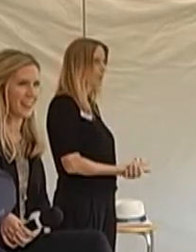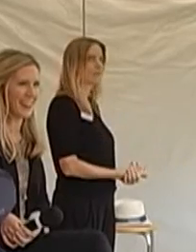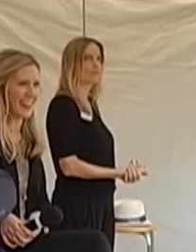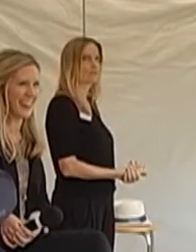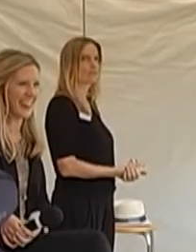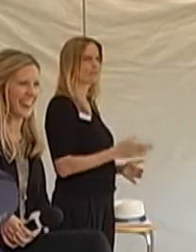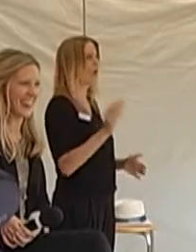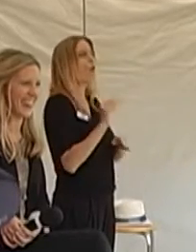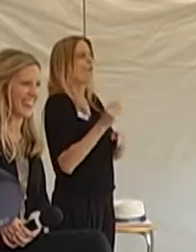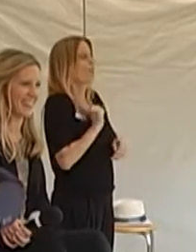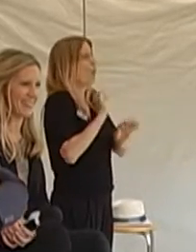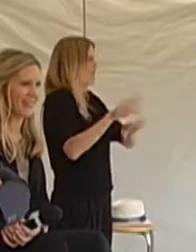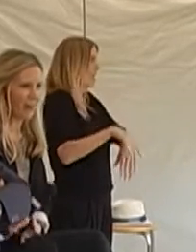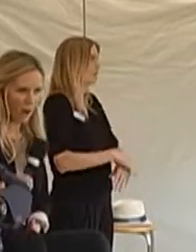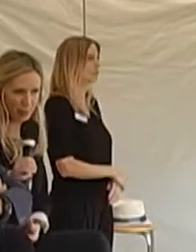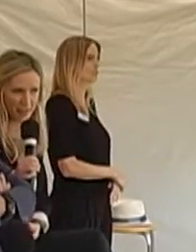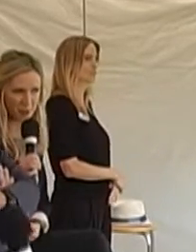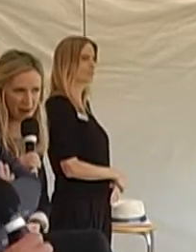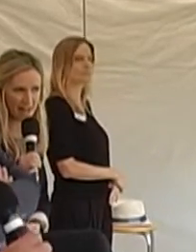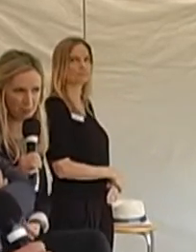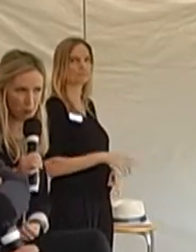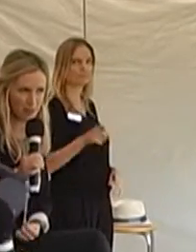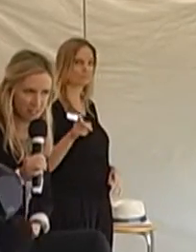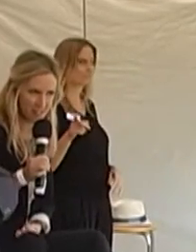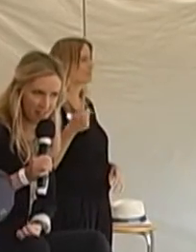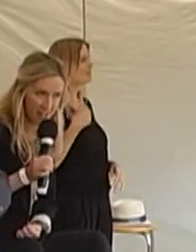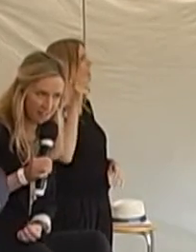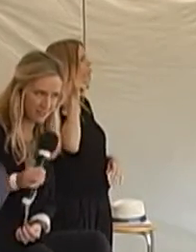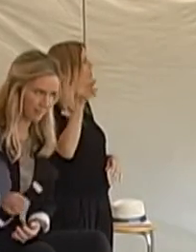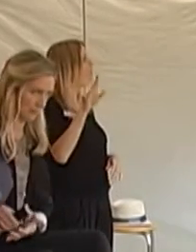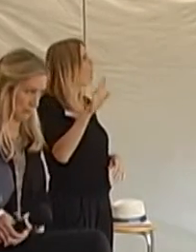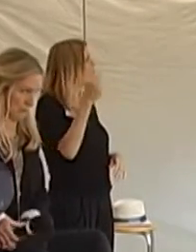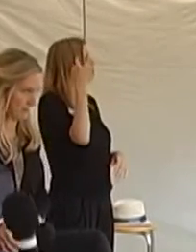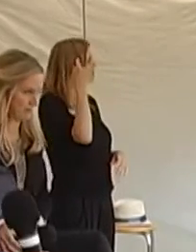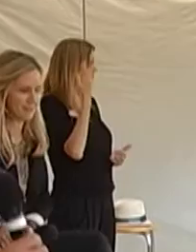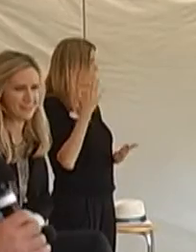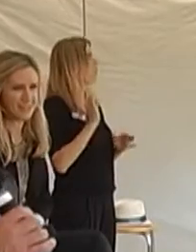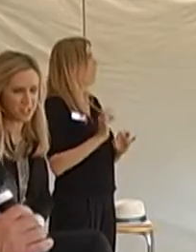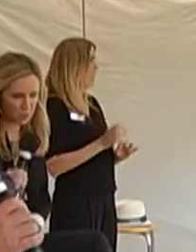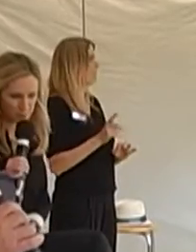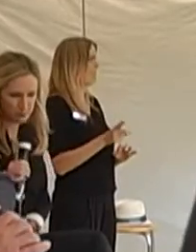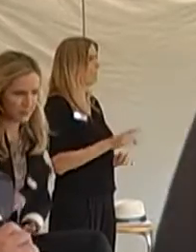No need to comment. I think you might have a point